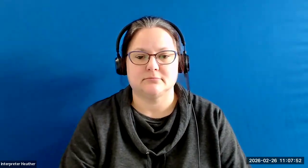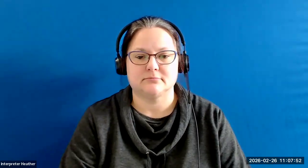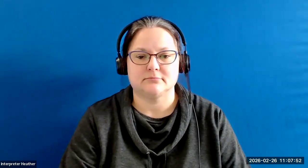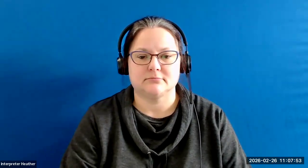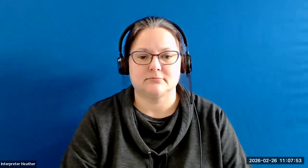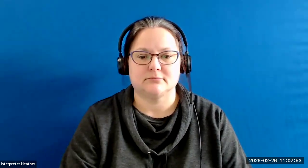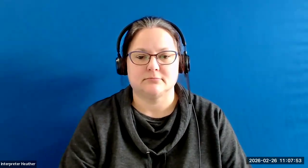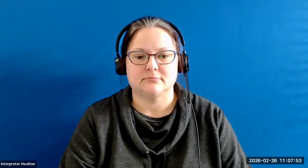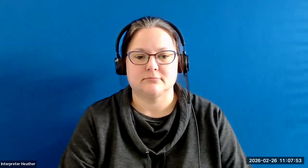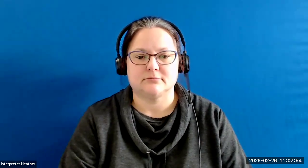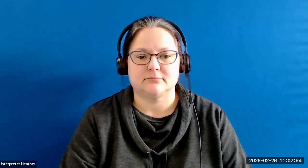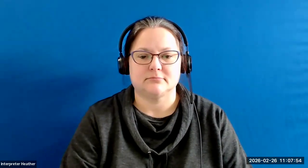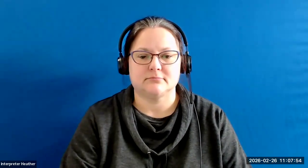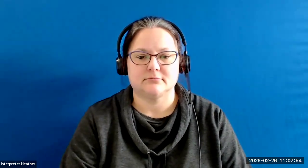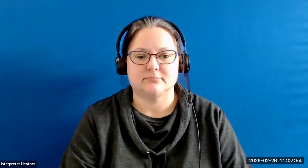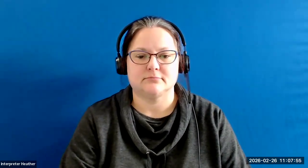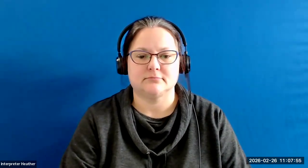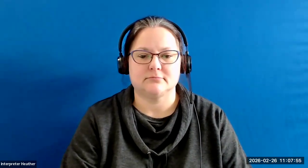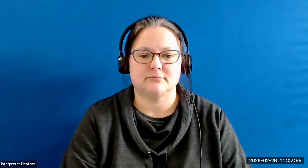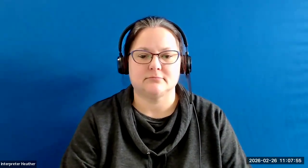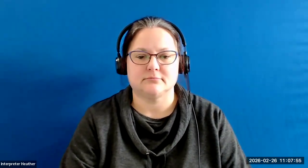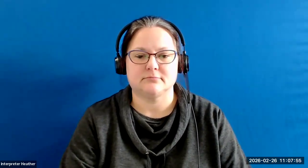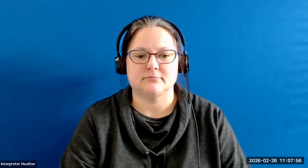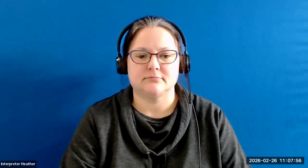For once in my life.